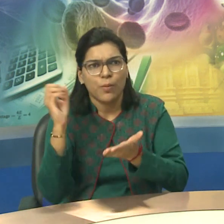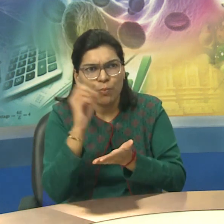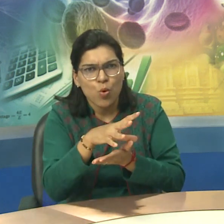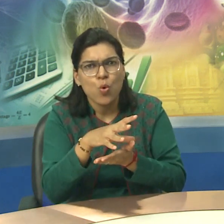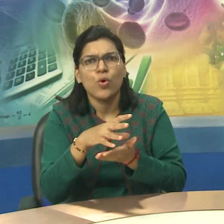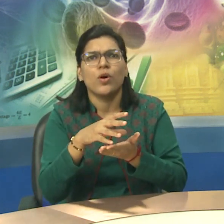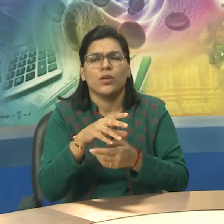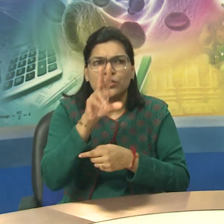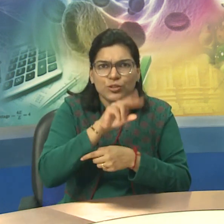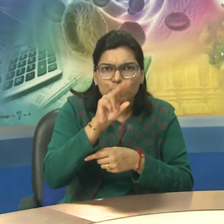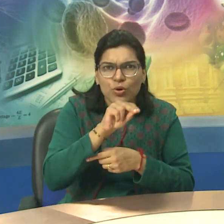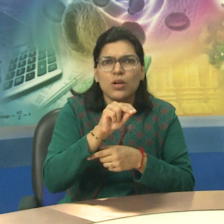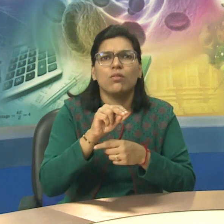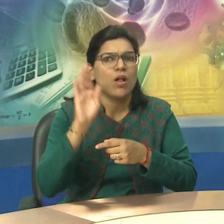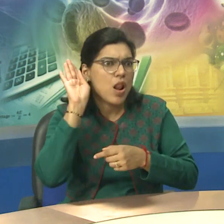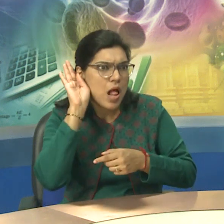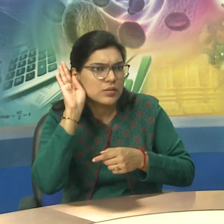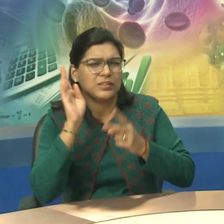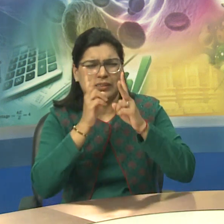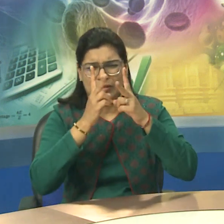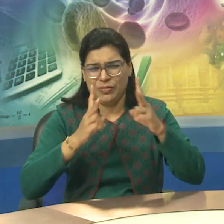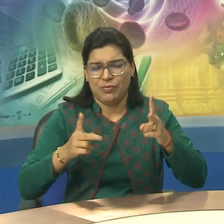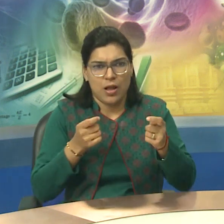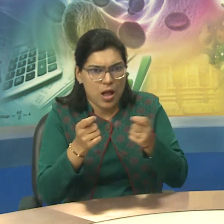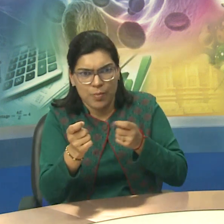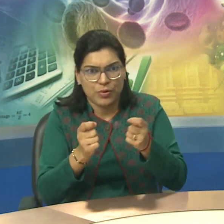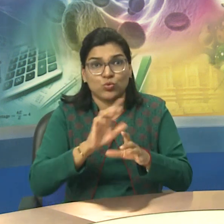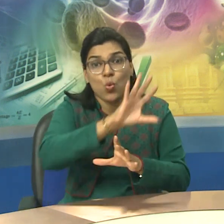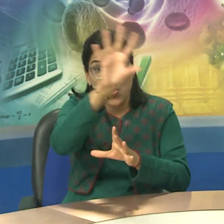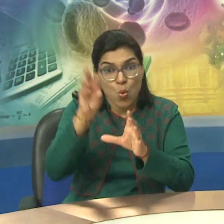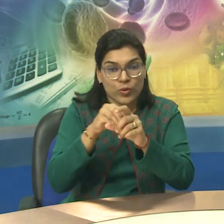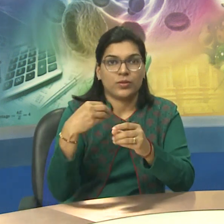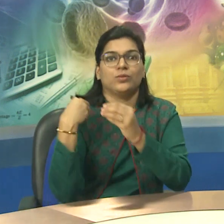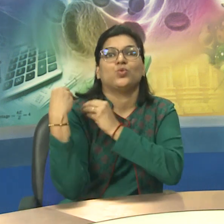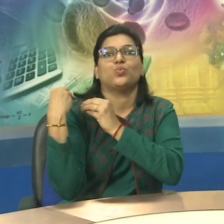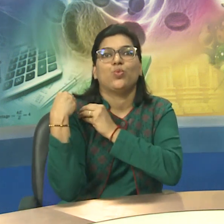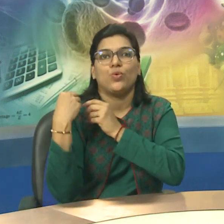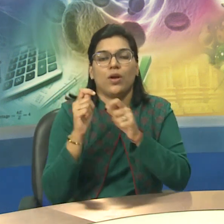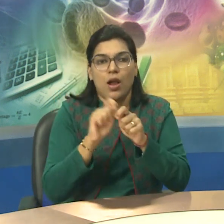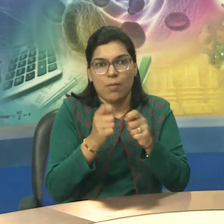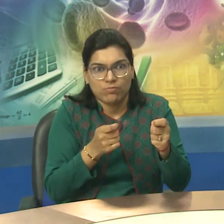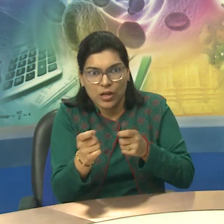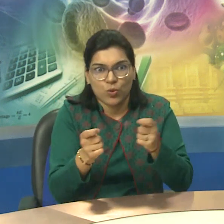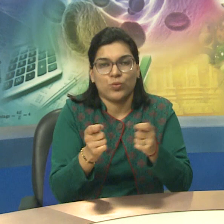Administrative is responsible for different kinds of work in a particular company or business, such as editing, writing, email, calling,